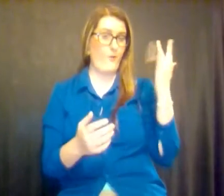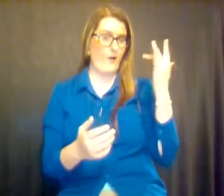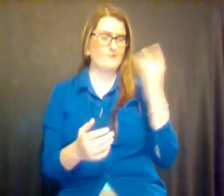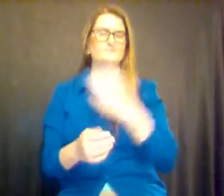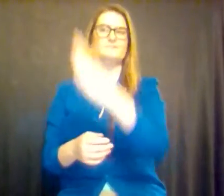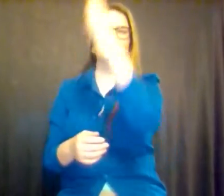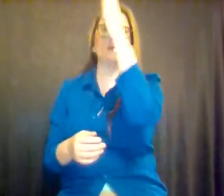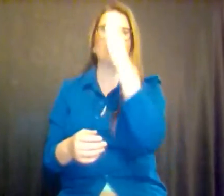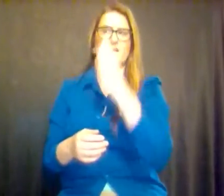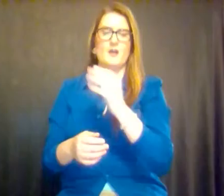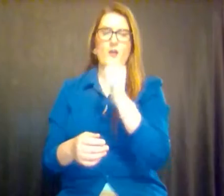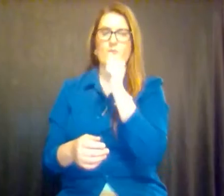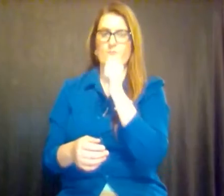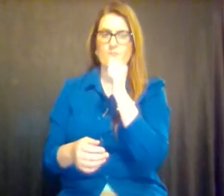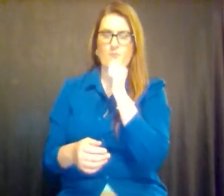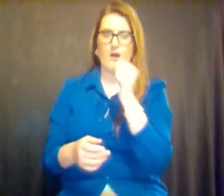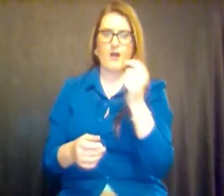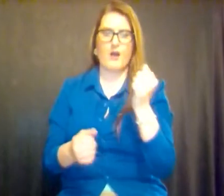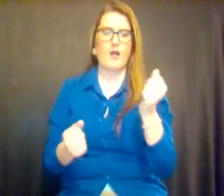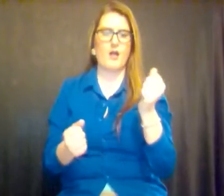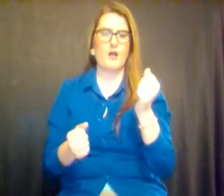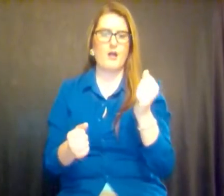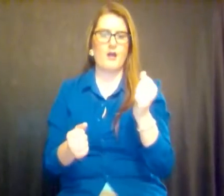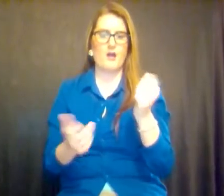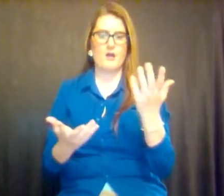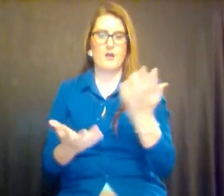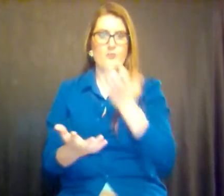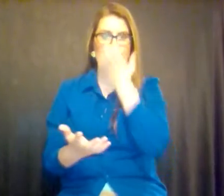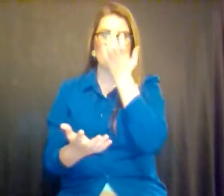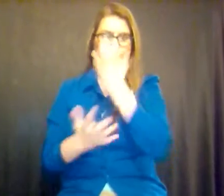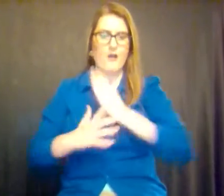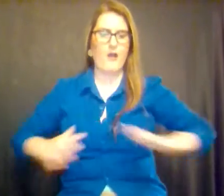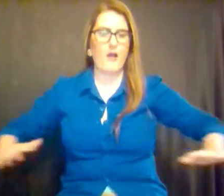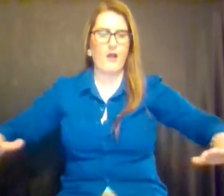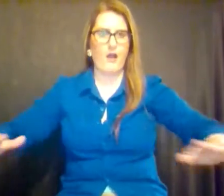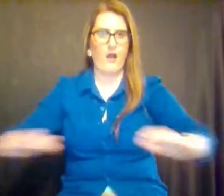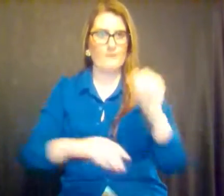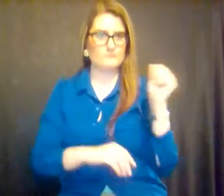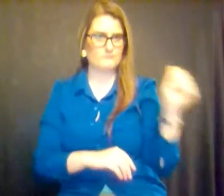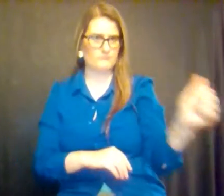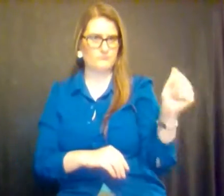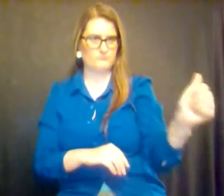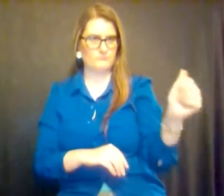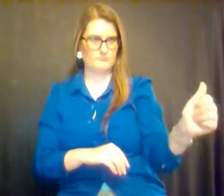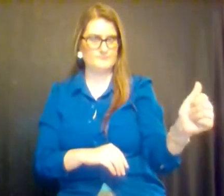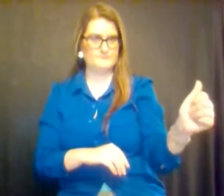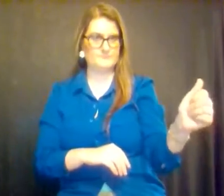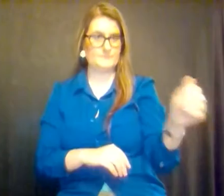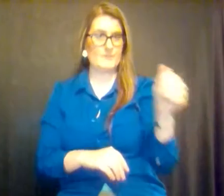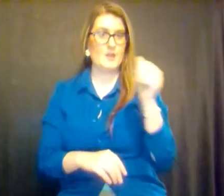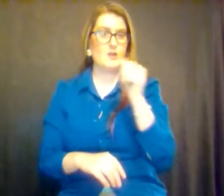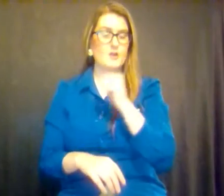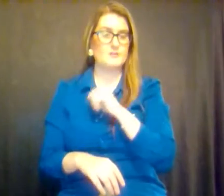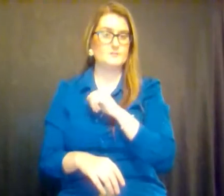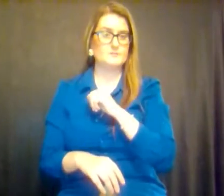give them a land of their own. Can you imagine having your own country to live in? And he promised to give them a family that one day would be